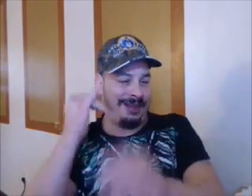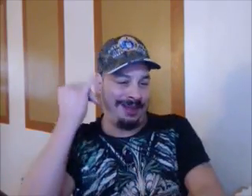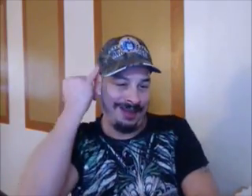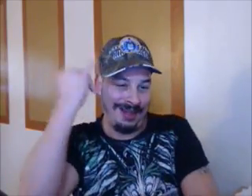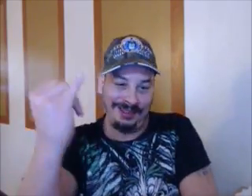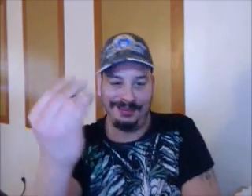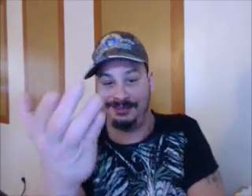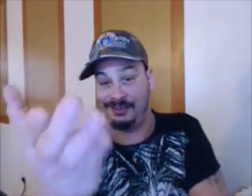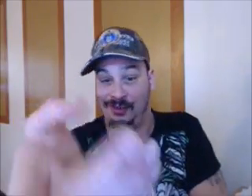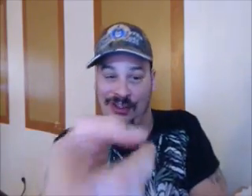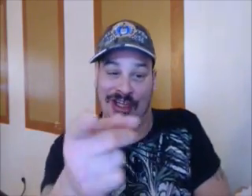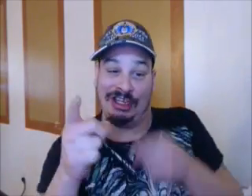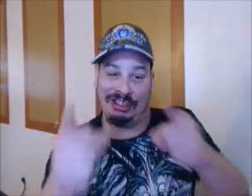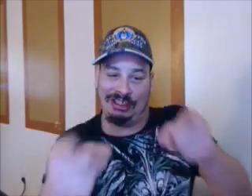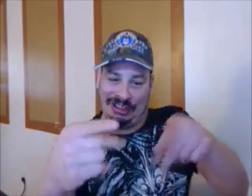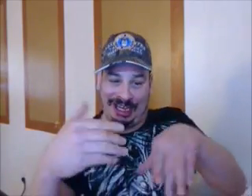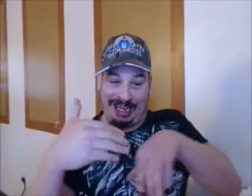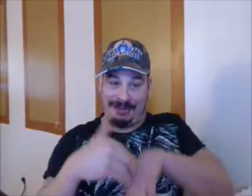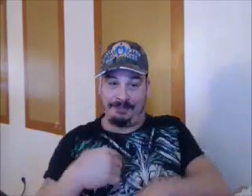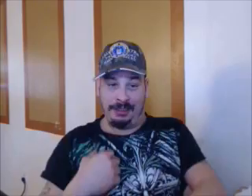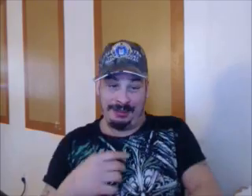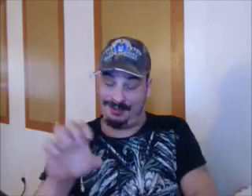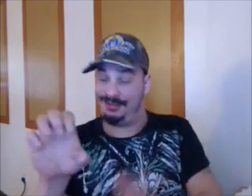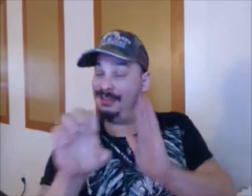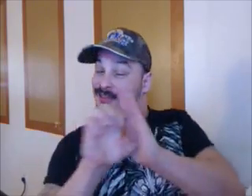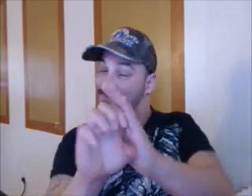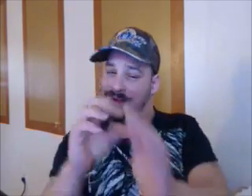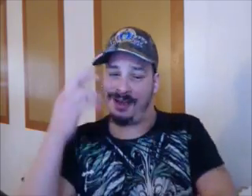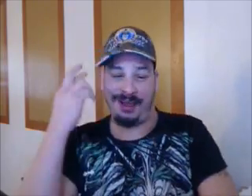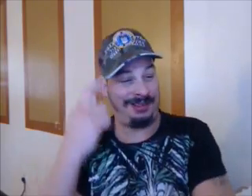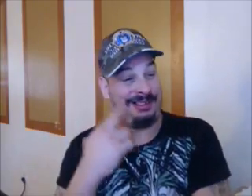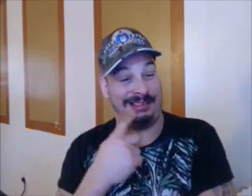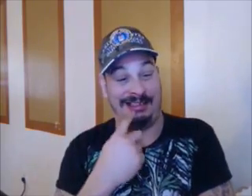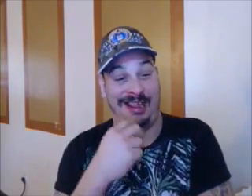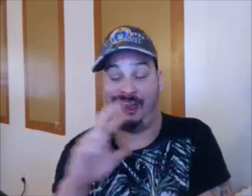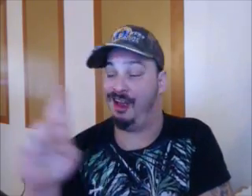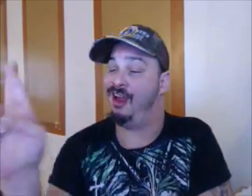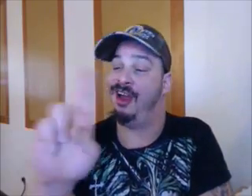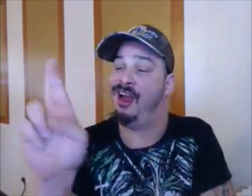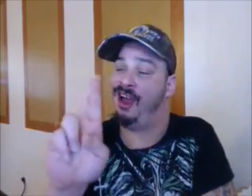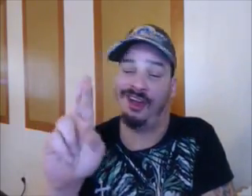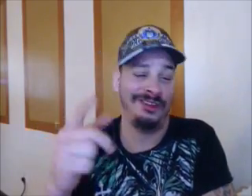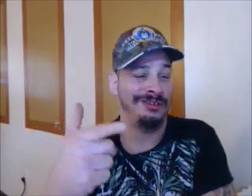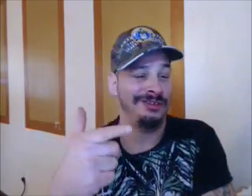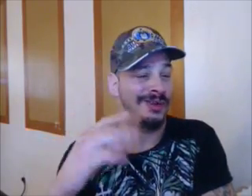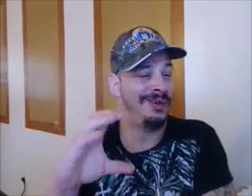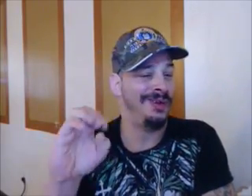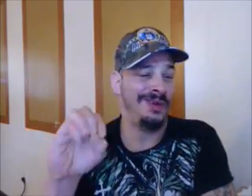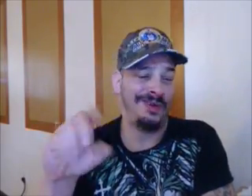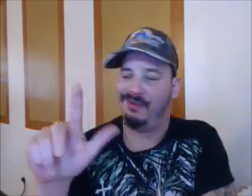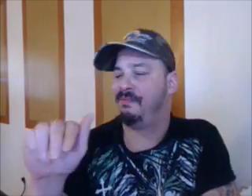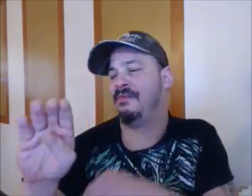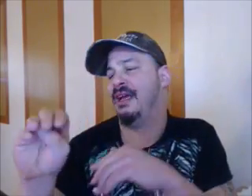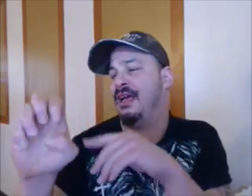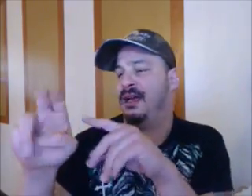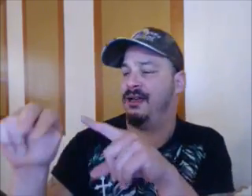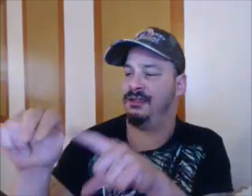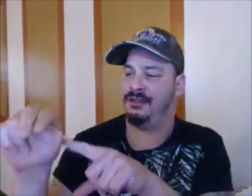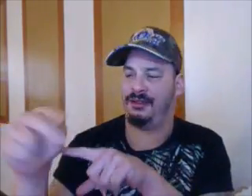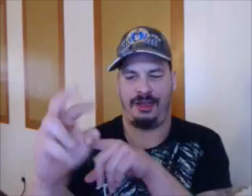bail, the standard in bail is not that in terms of the law, the applicability of the law